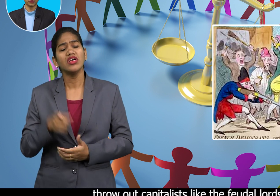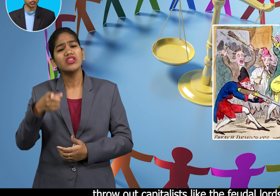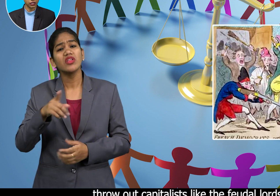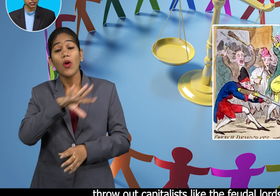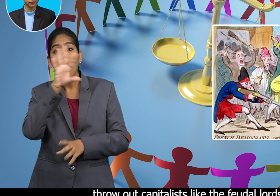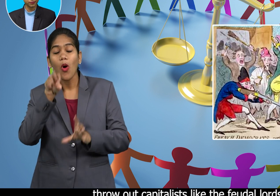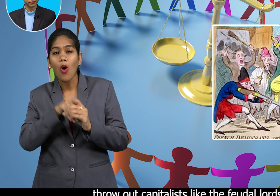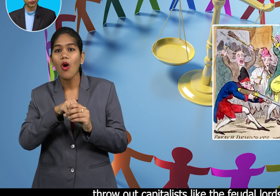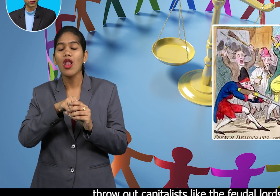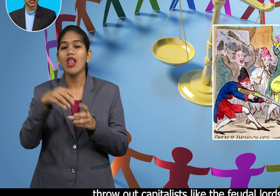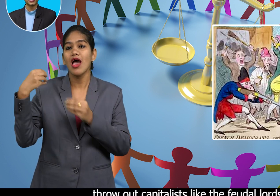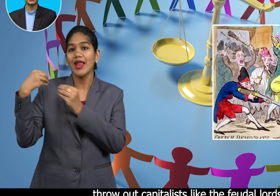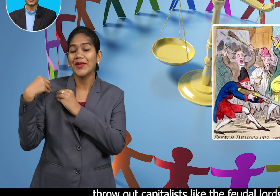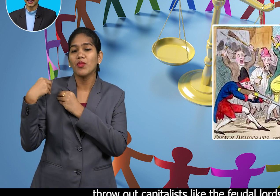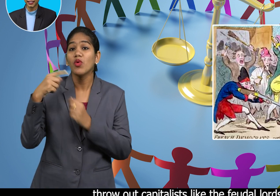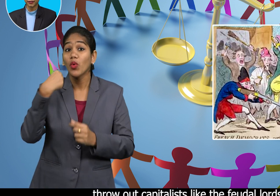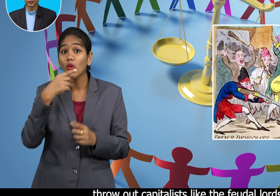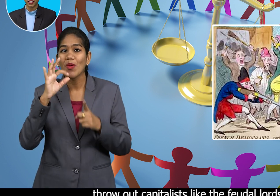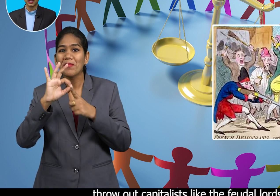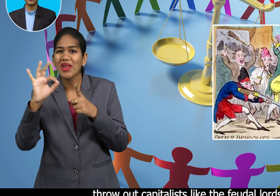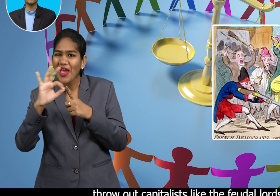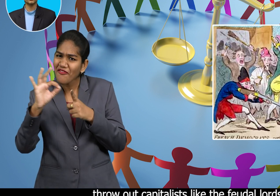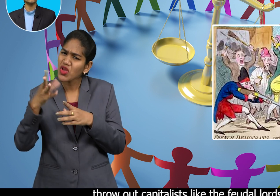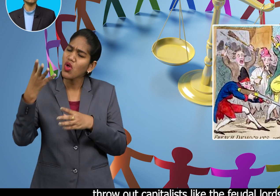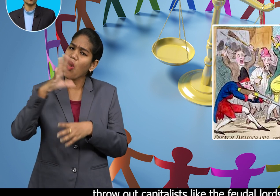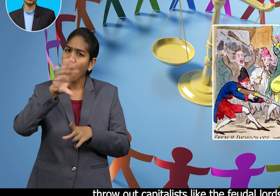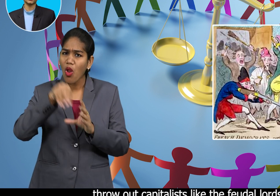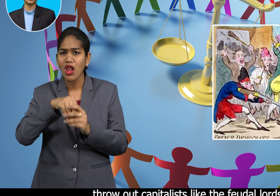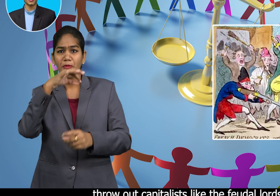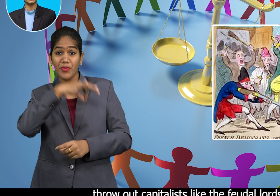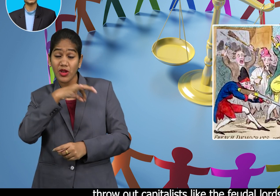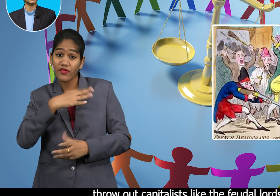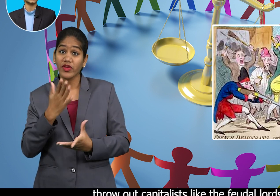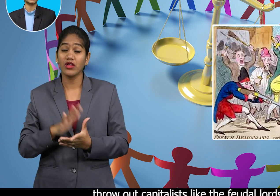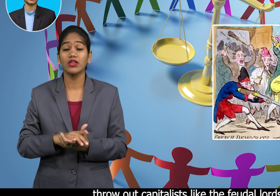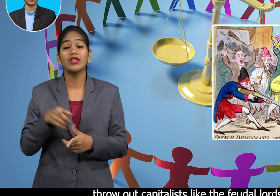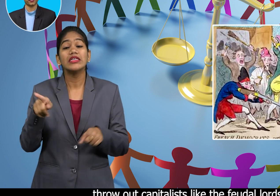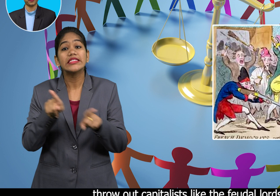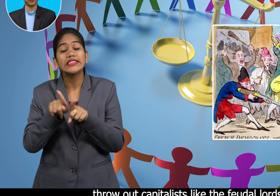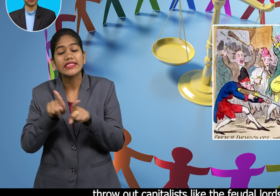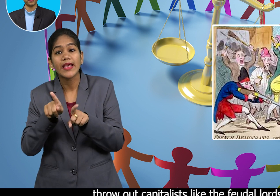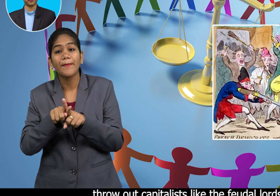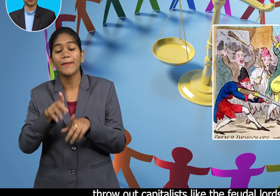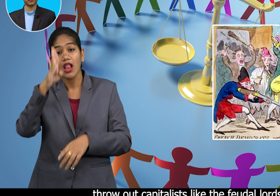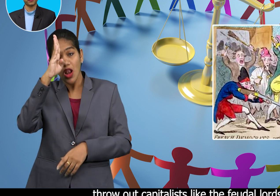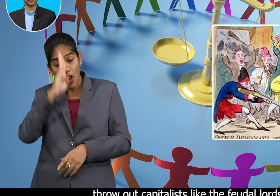throughout capitalism like the feudal lords and kings.